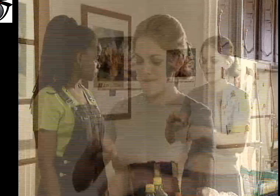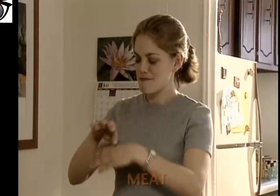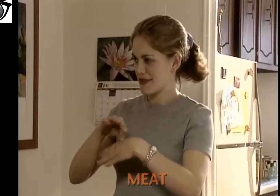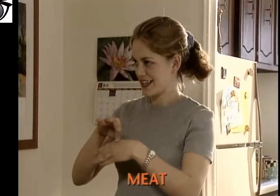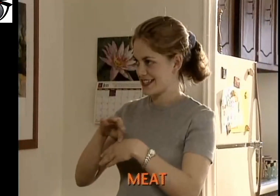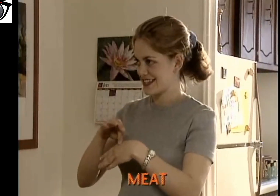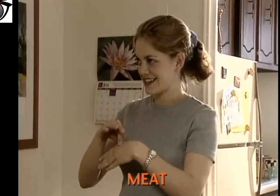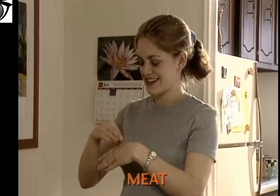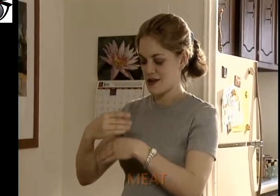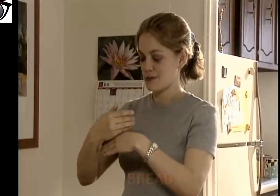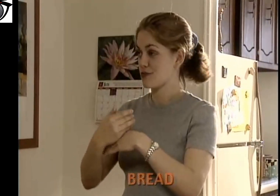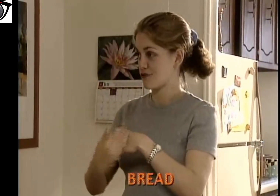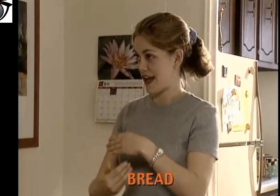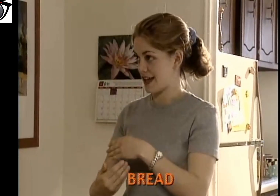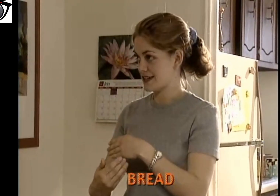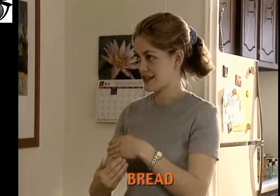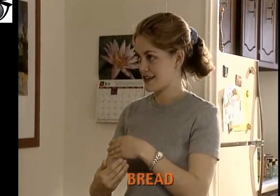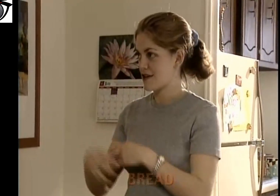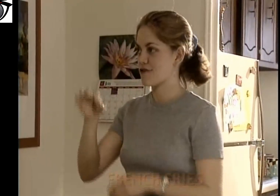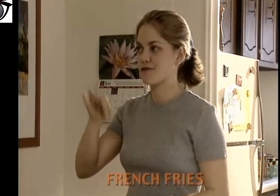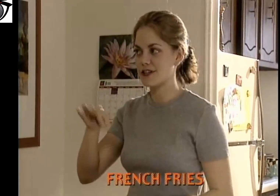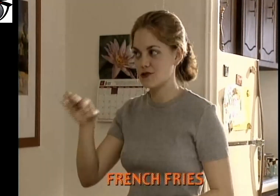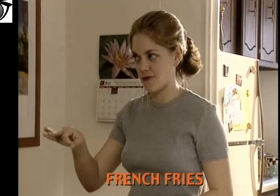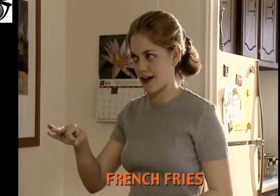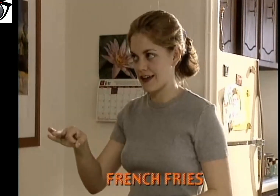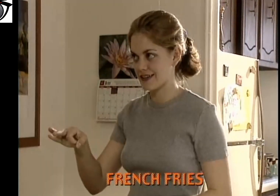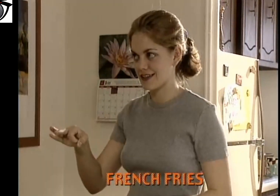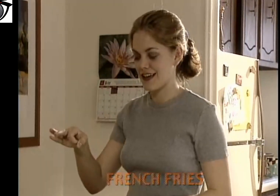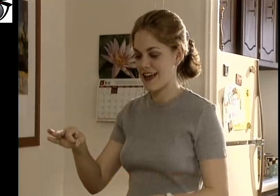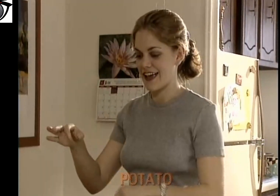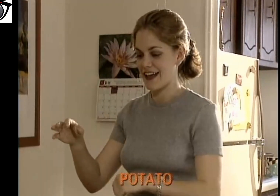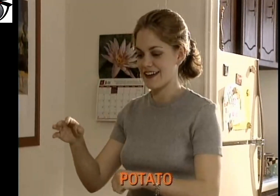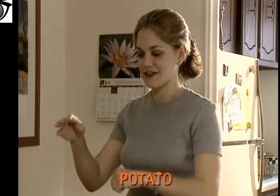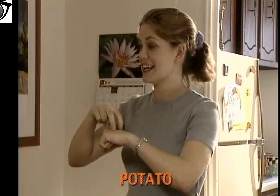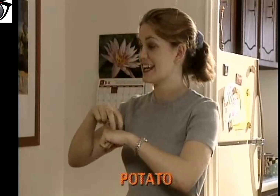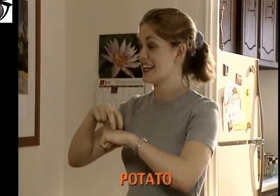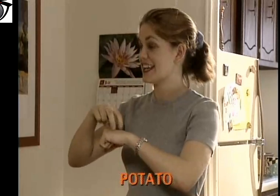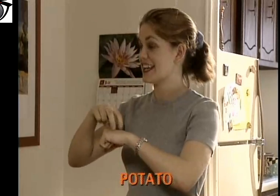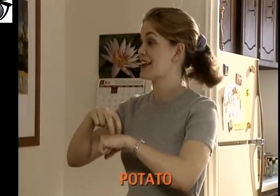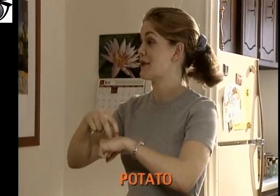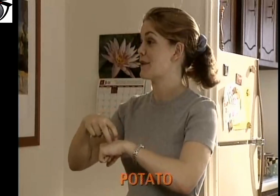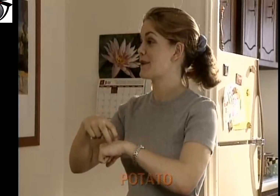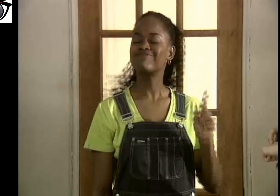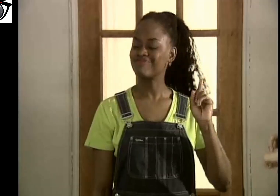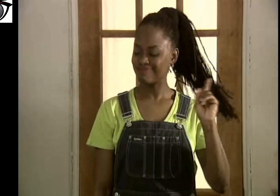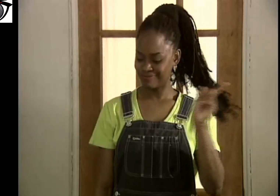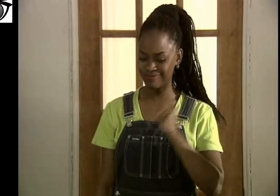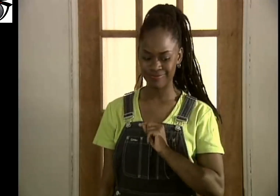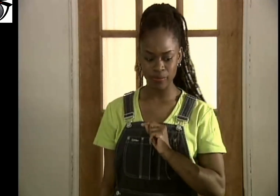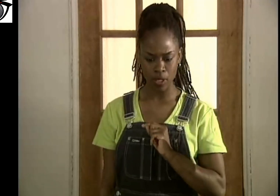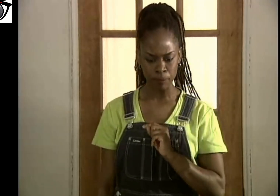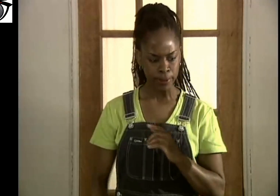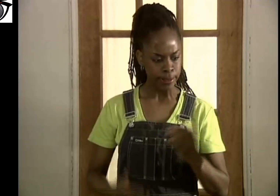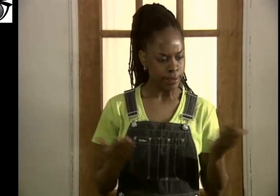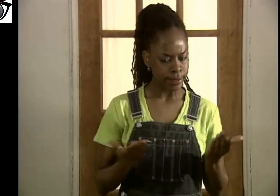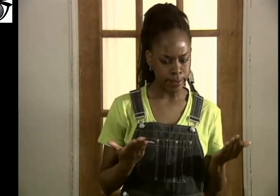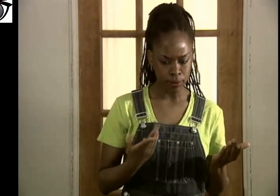Let me see. Meat, bread, French fries, and potato.